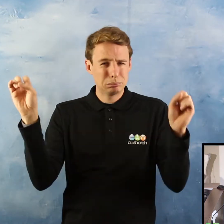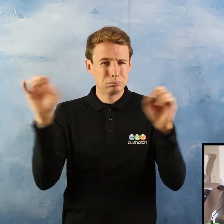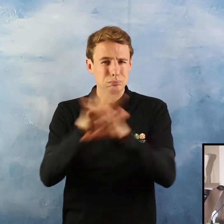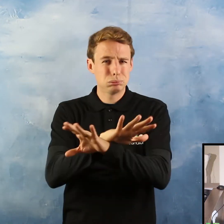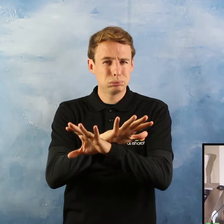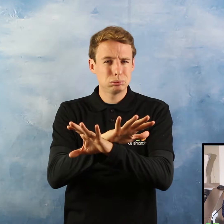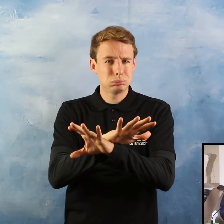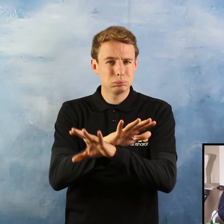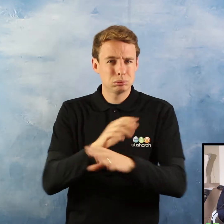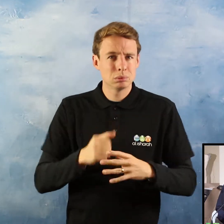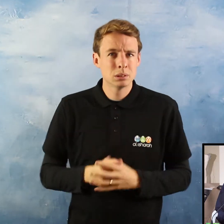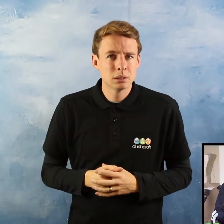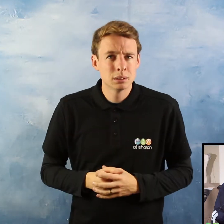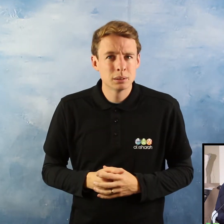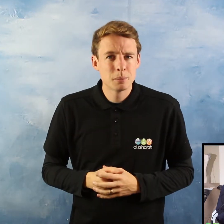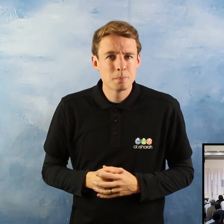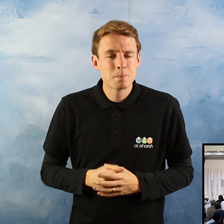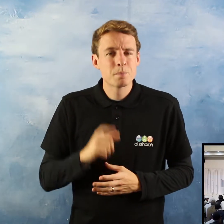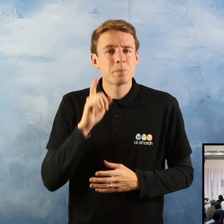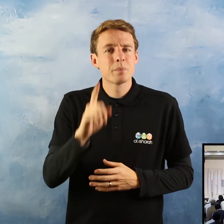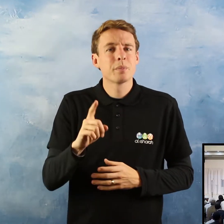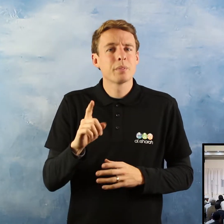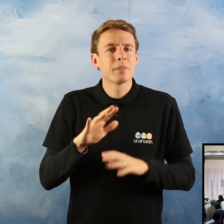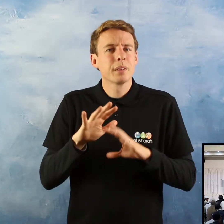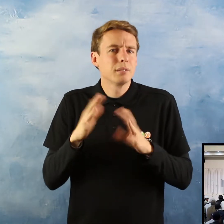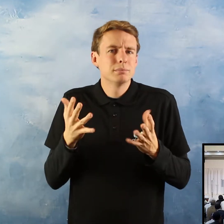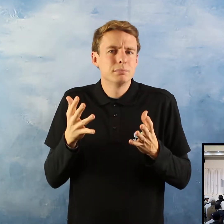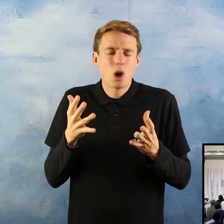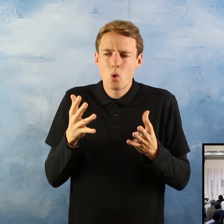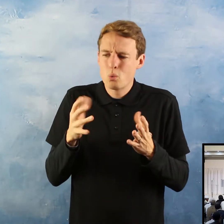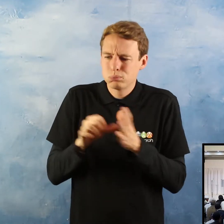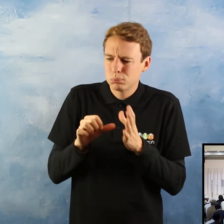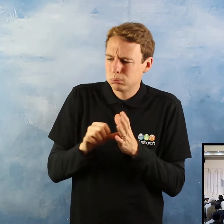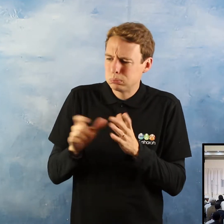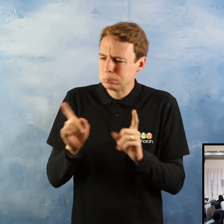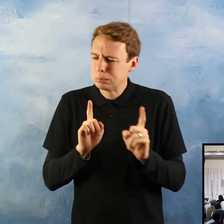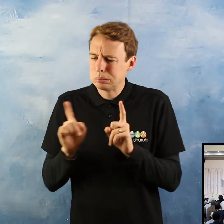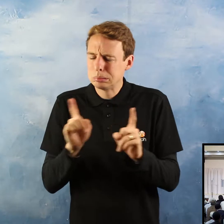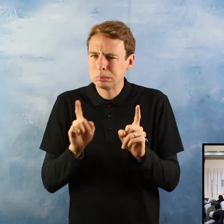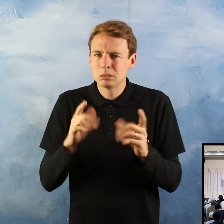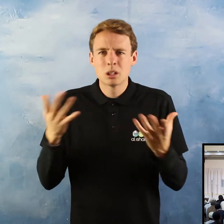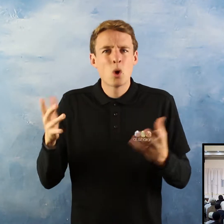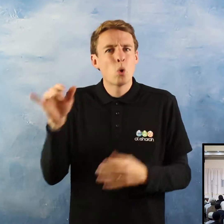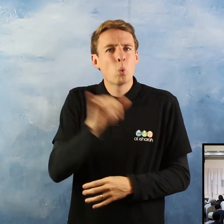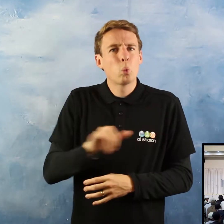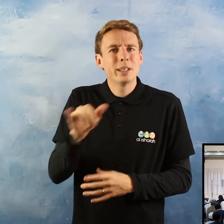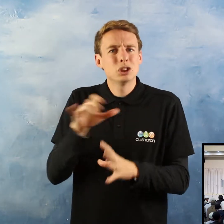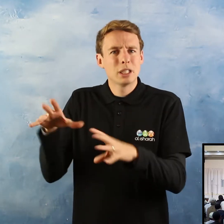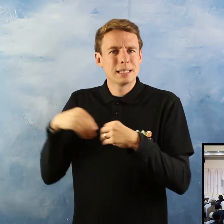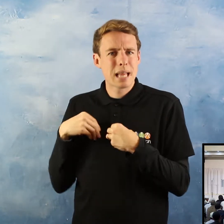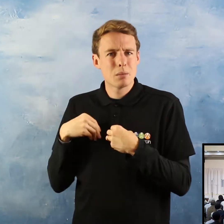They say this is no problem in that, no impurity in that. So what do we do? Shall we accept